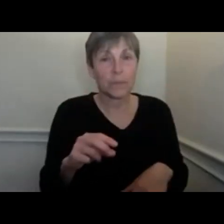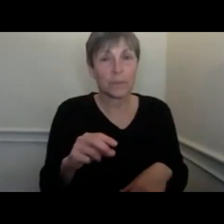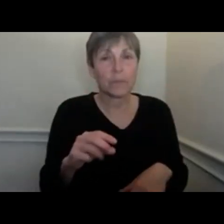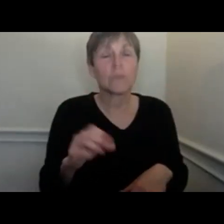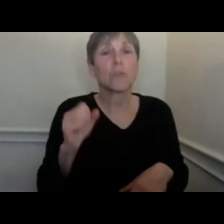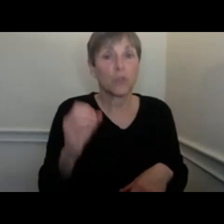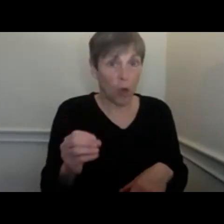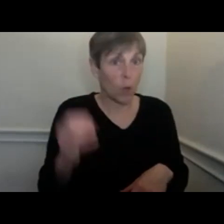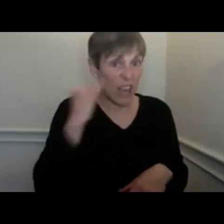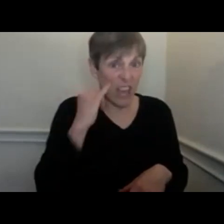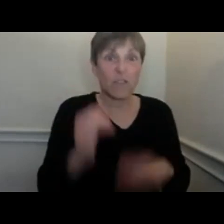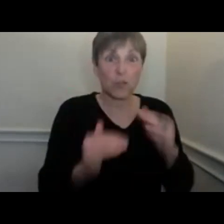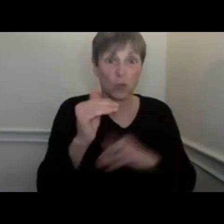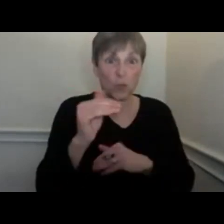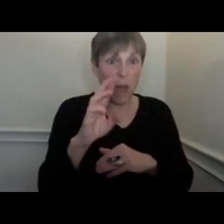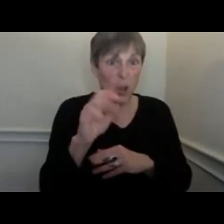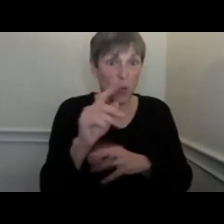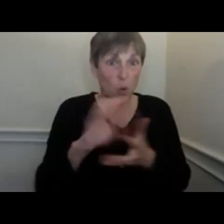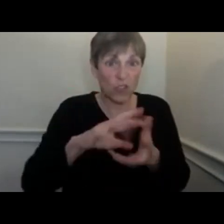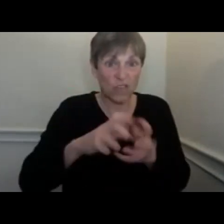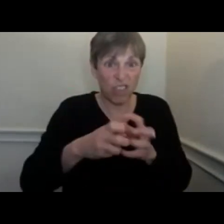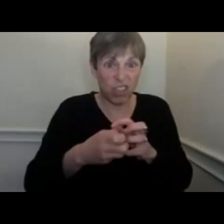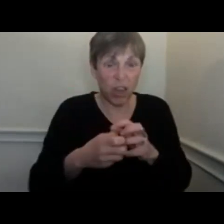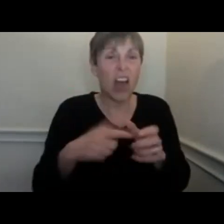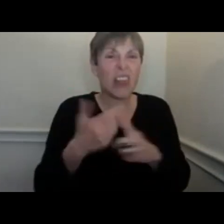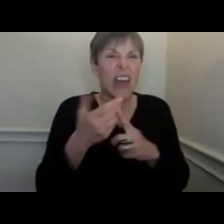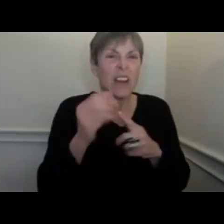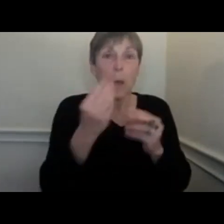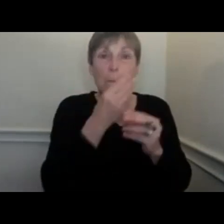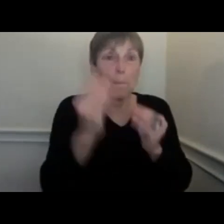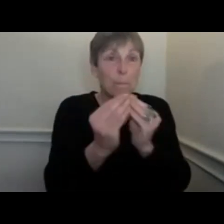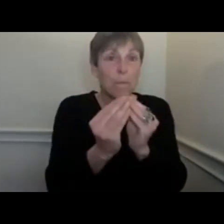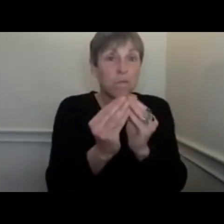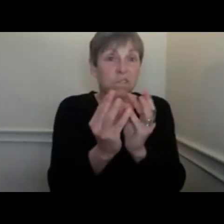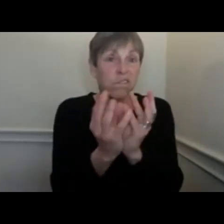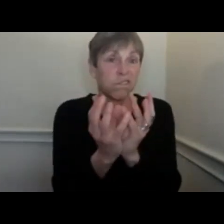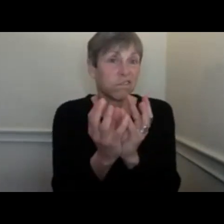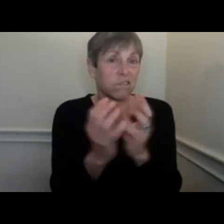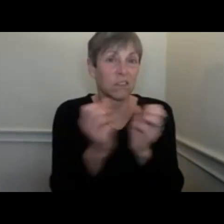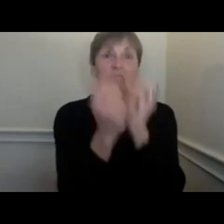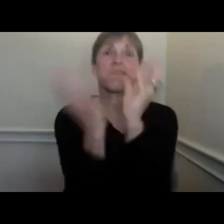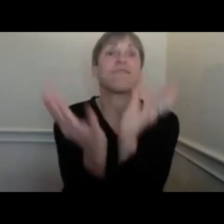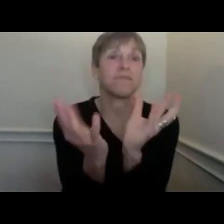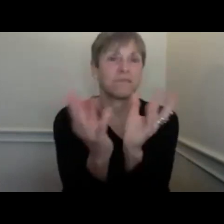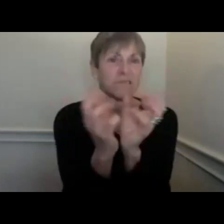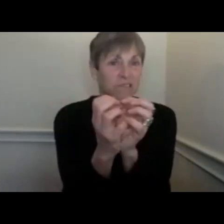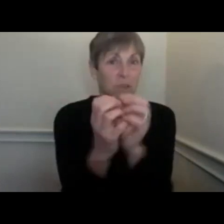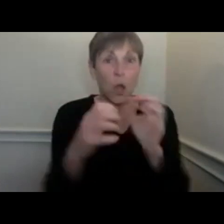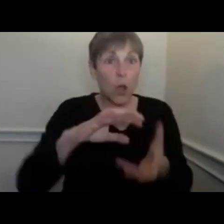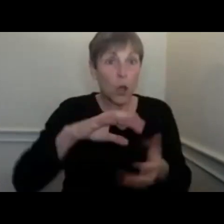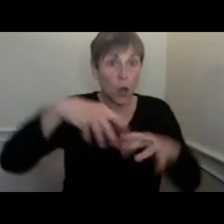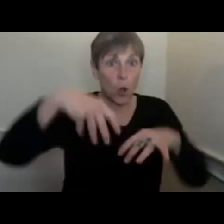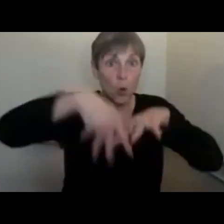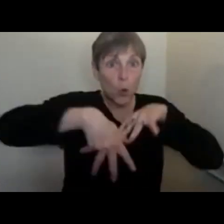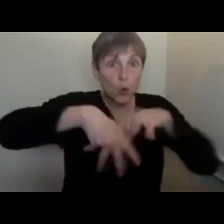their great big flush of dahlia style petals when they're root bound. So if they get root bound, they can still bounce back and be